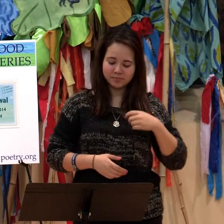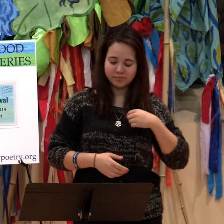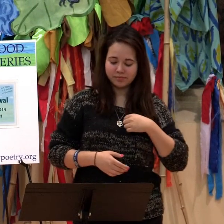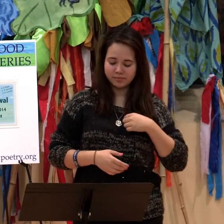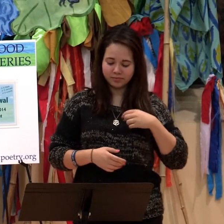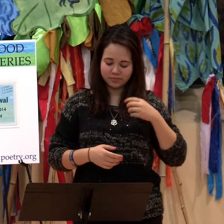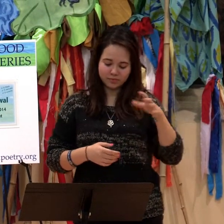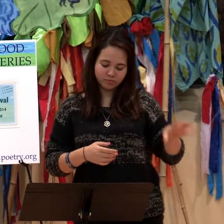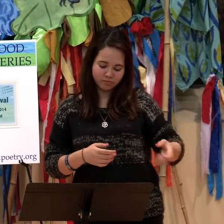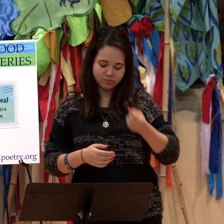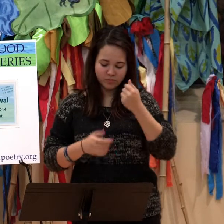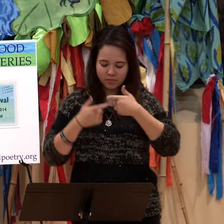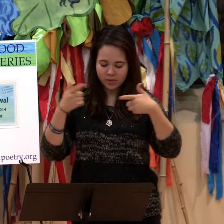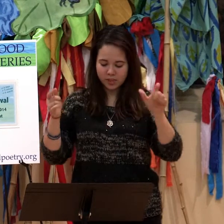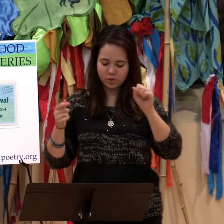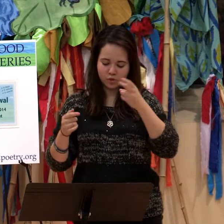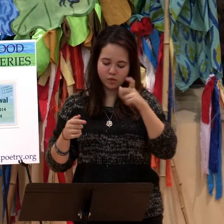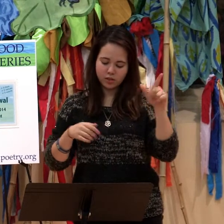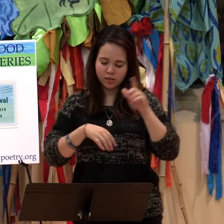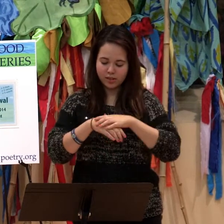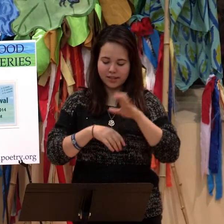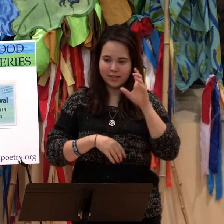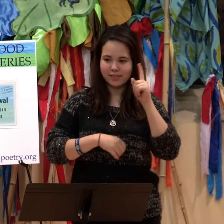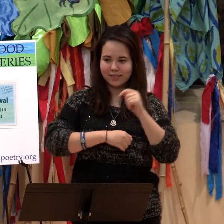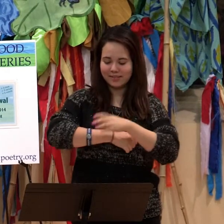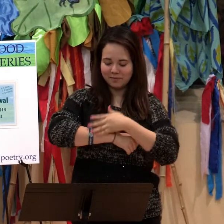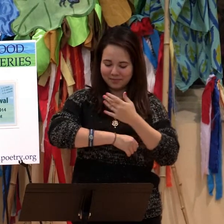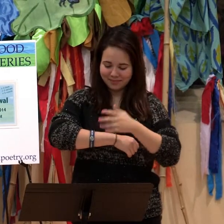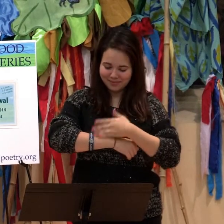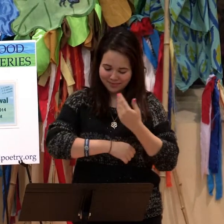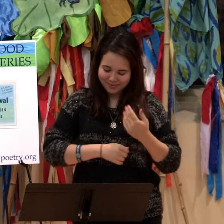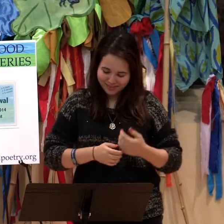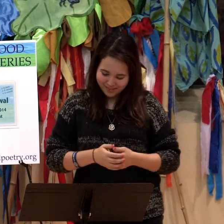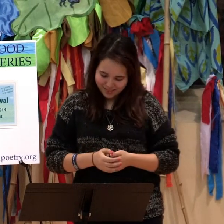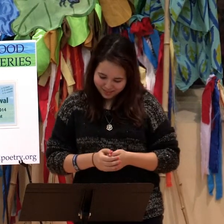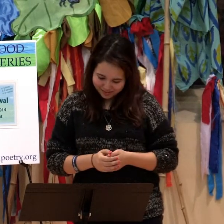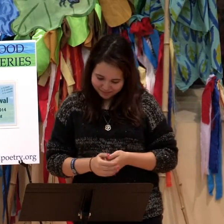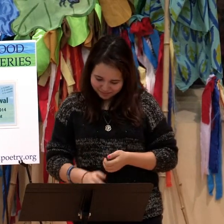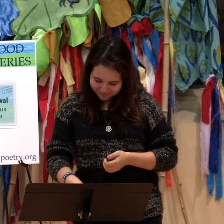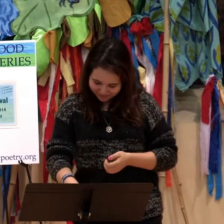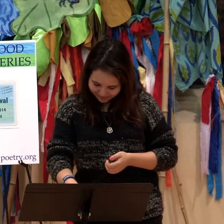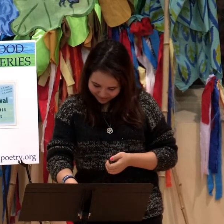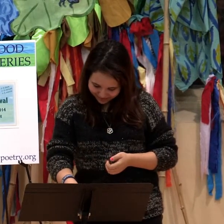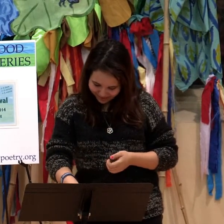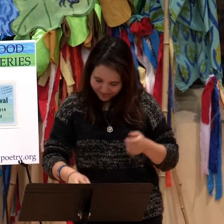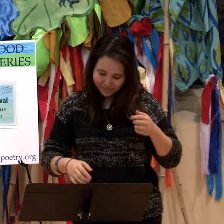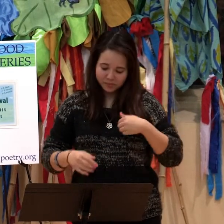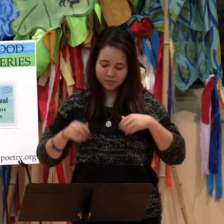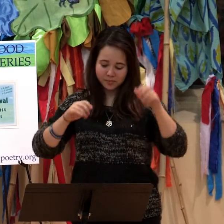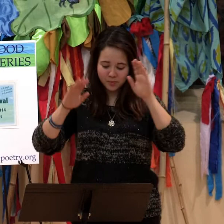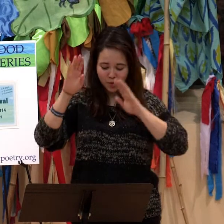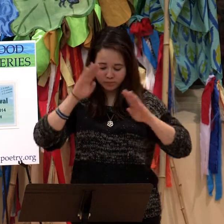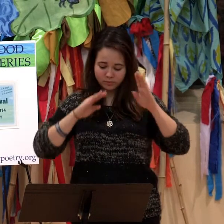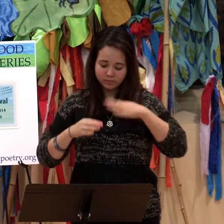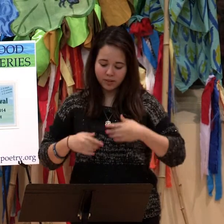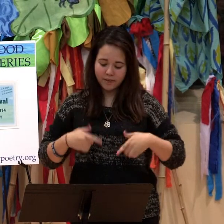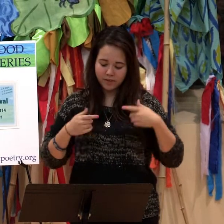me. I touch the big shells on the Connecticut shore. I worry about my life in the